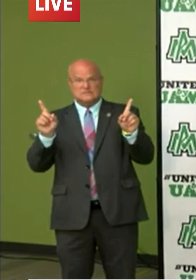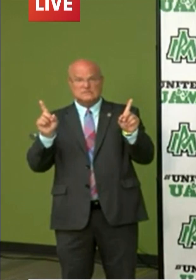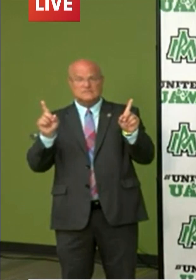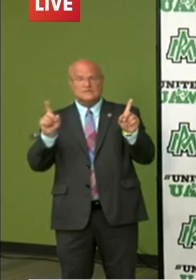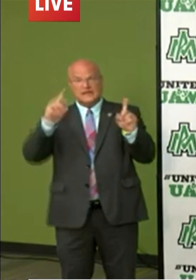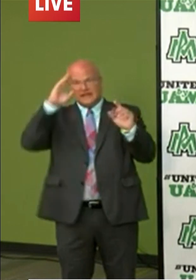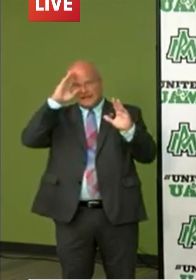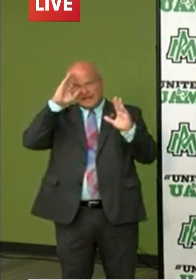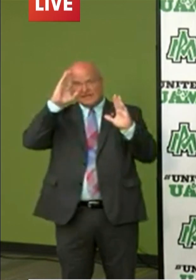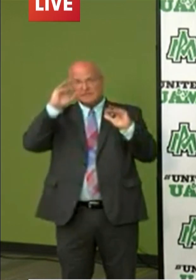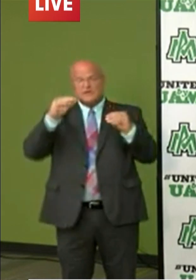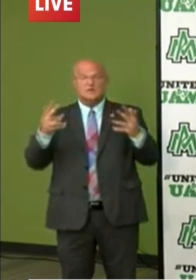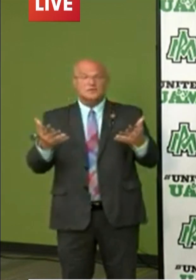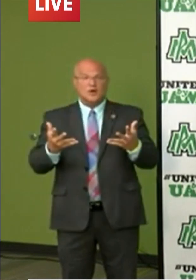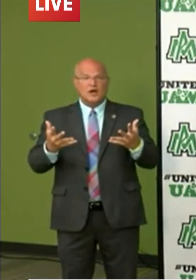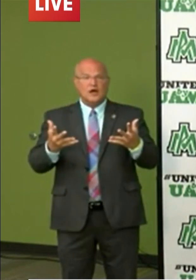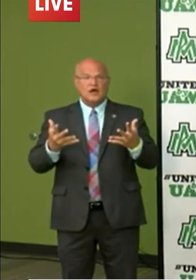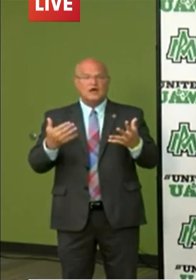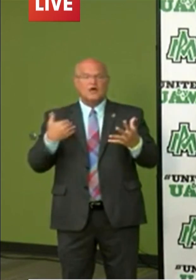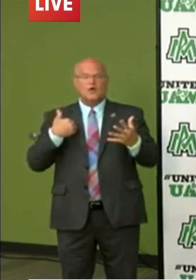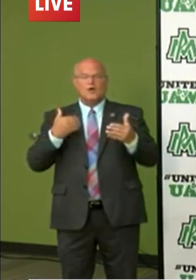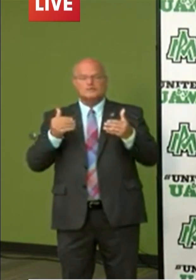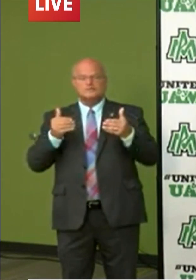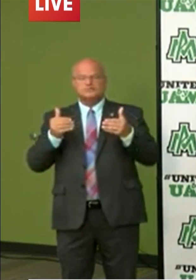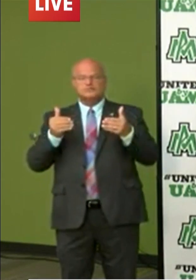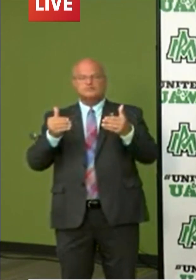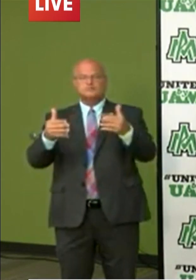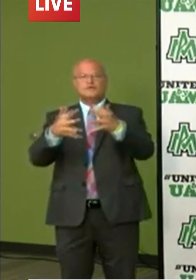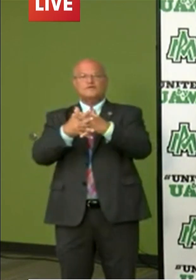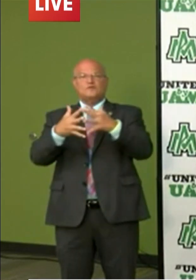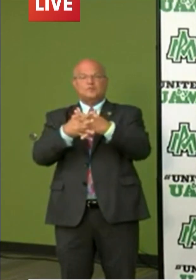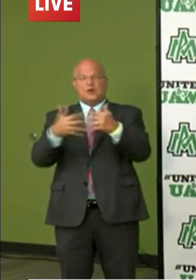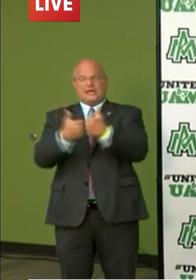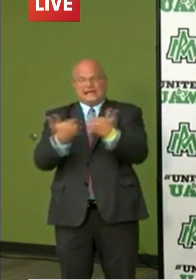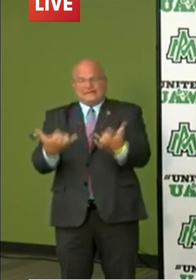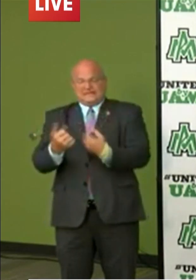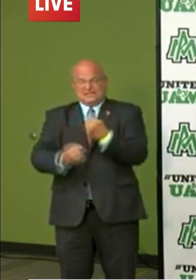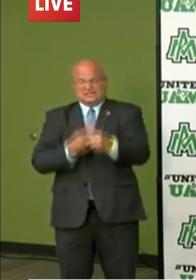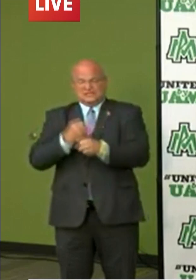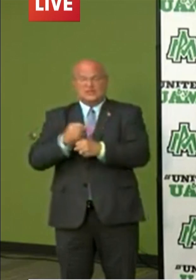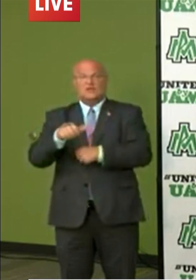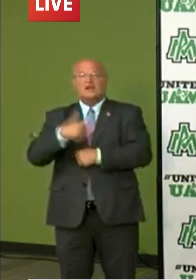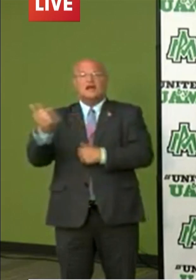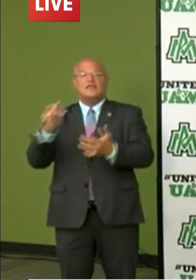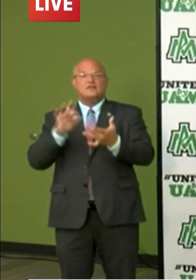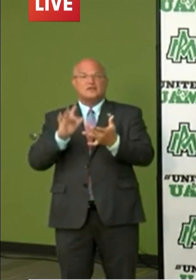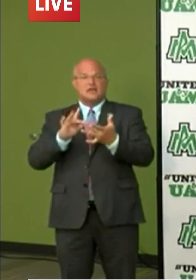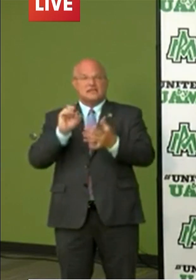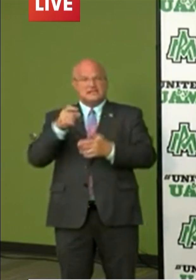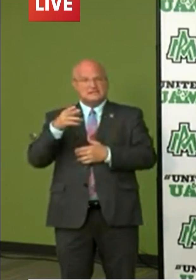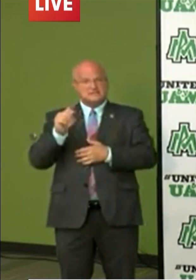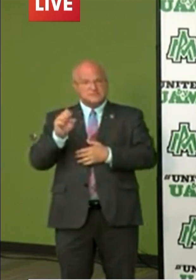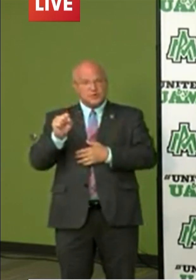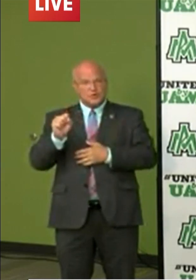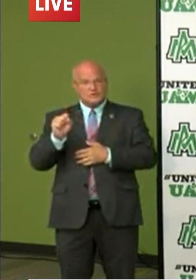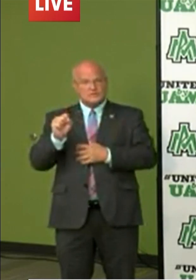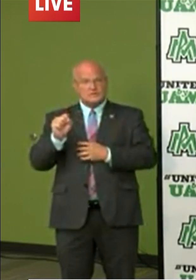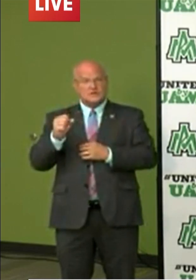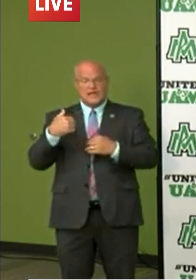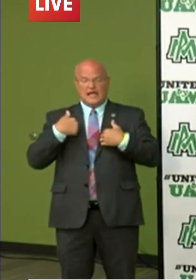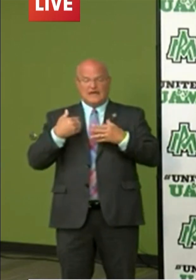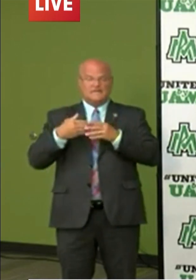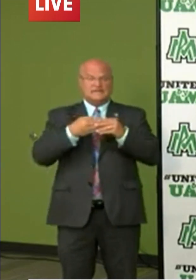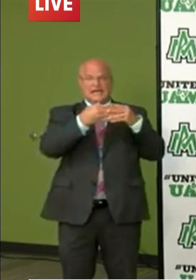The expectation is that we're moving toward football games this year and the other contact sports. We have the guidelines